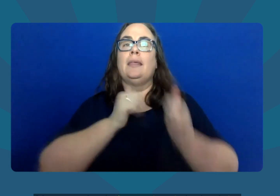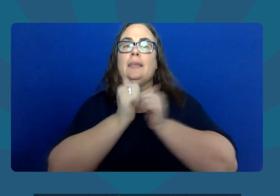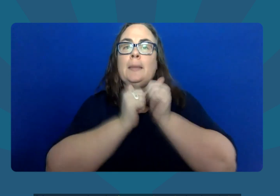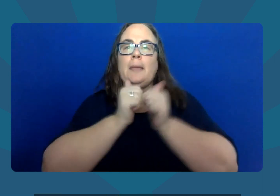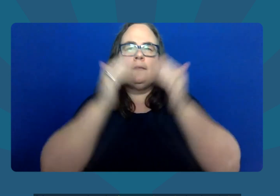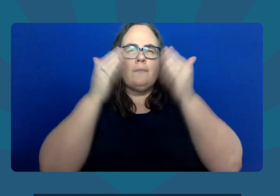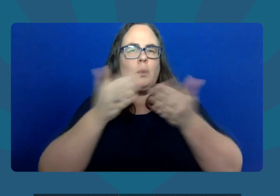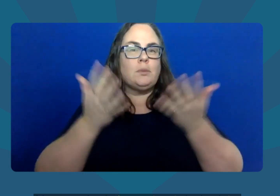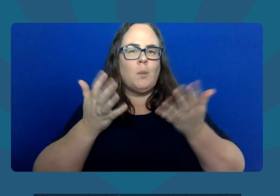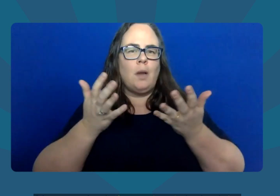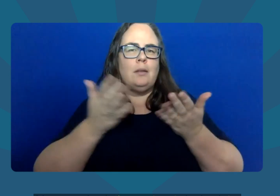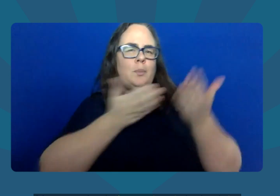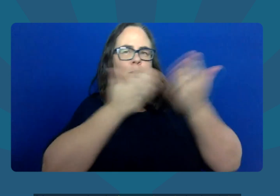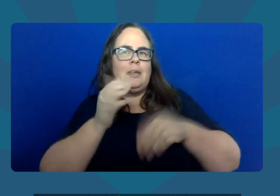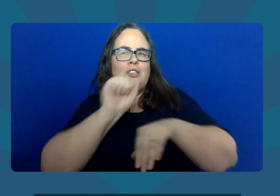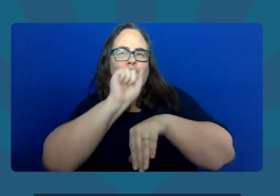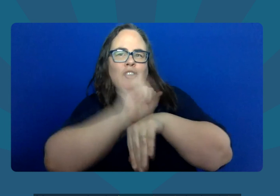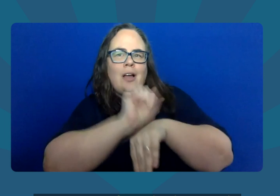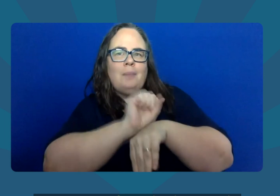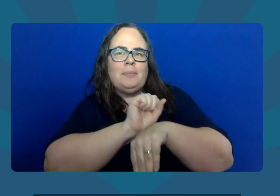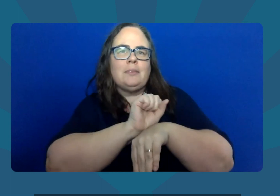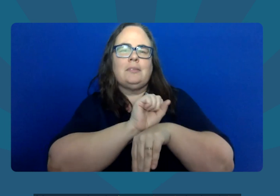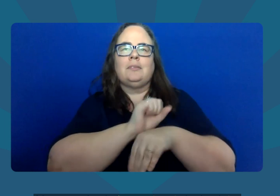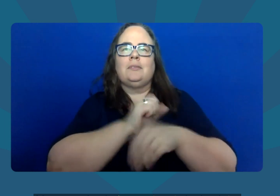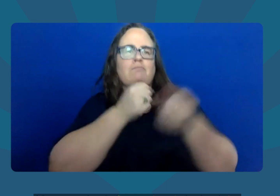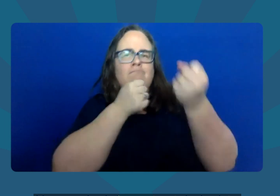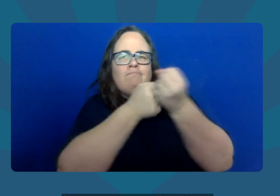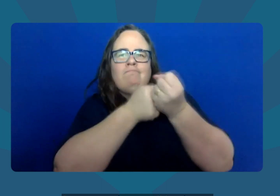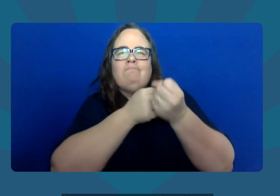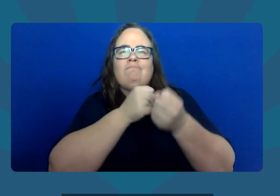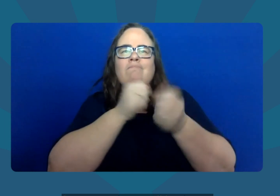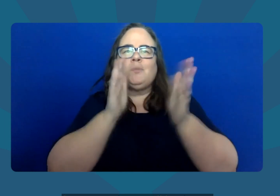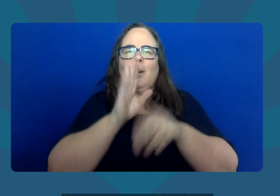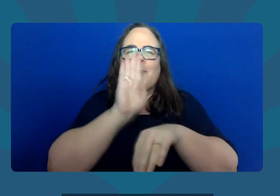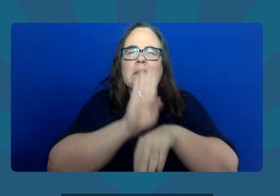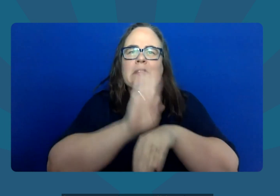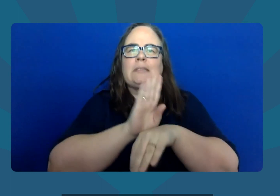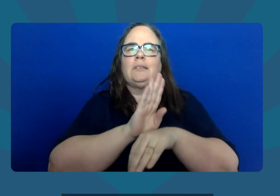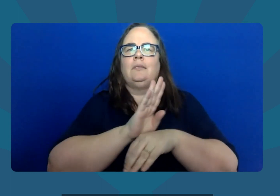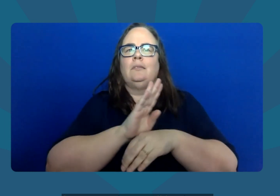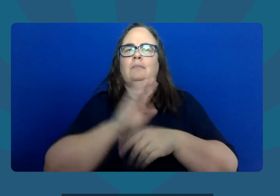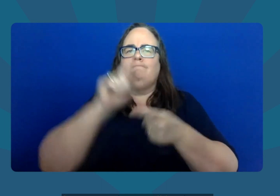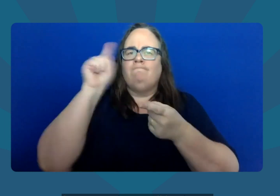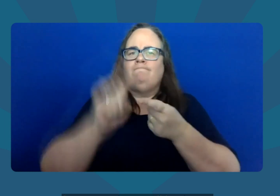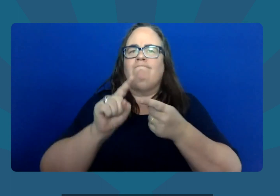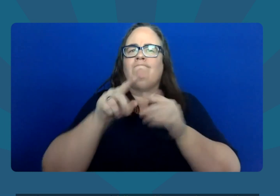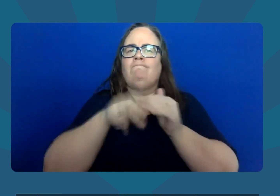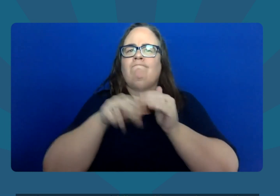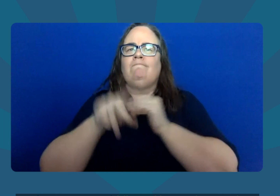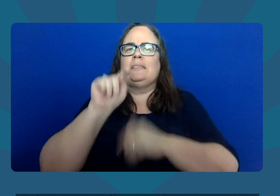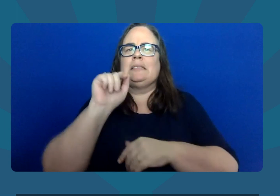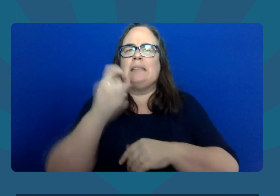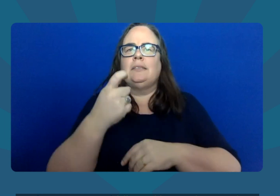My campaign is focused on bringing jobs by supporting small business,